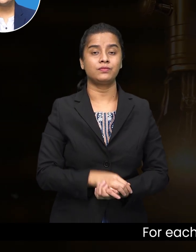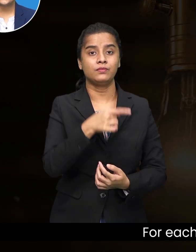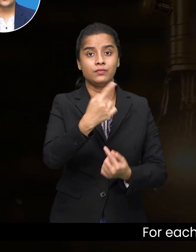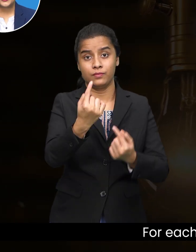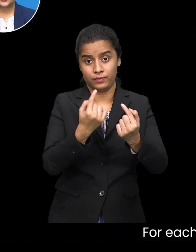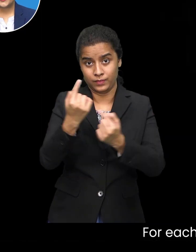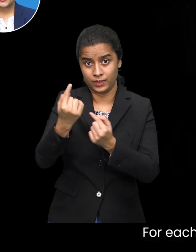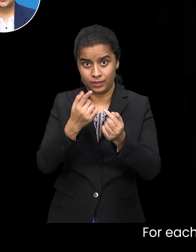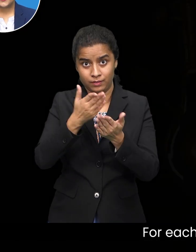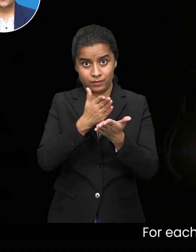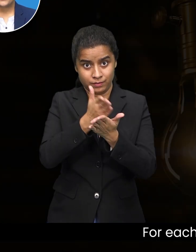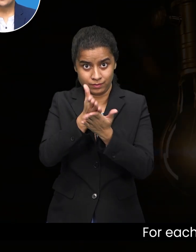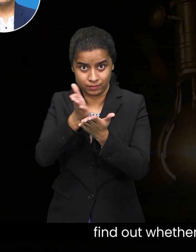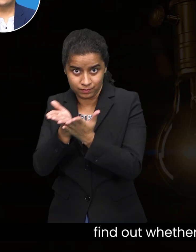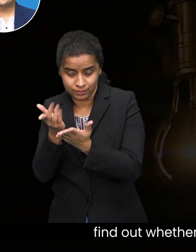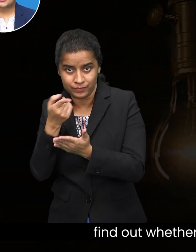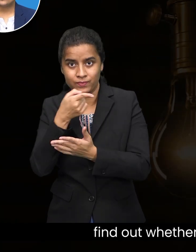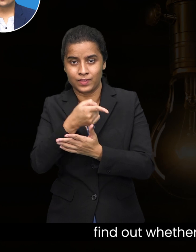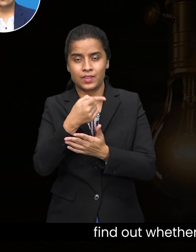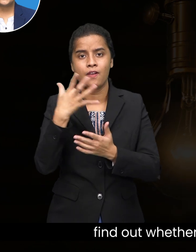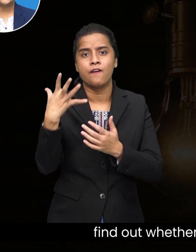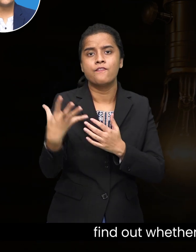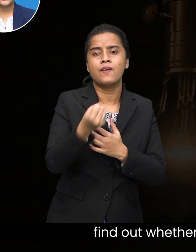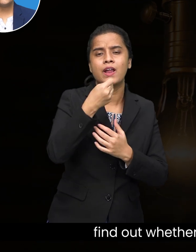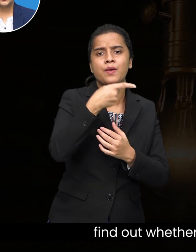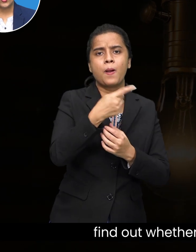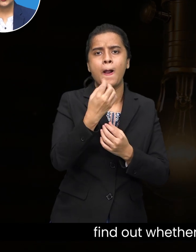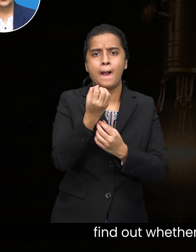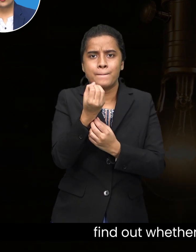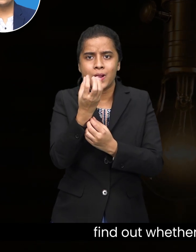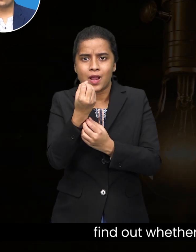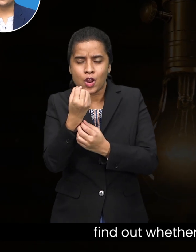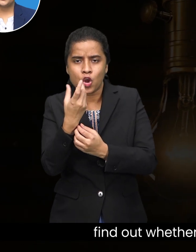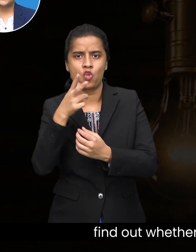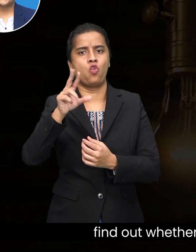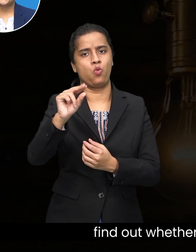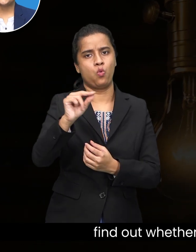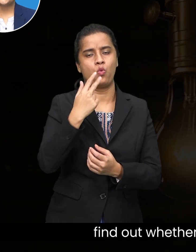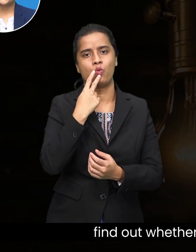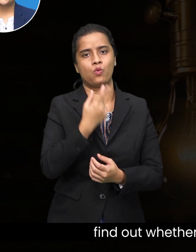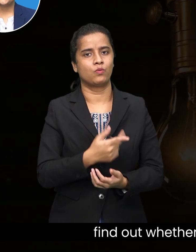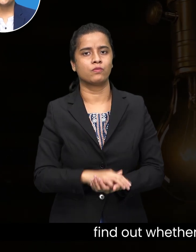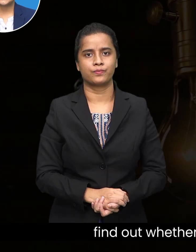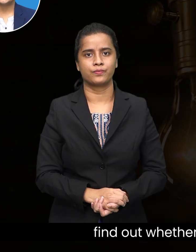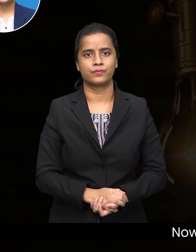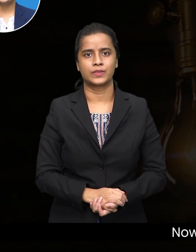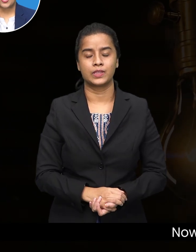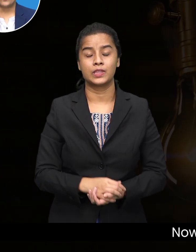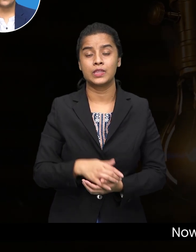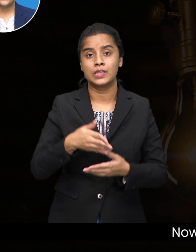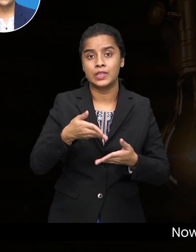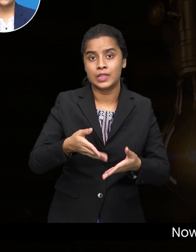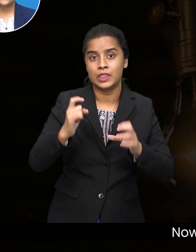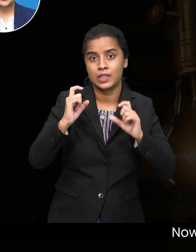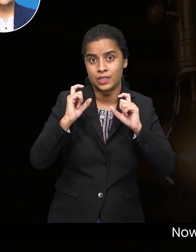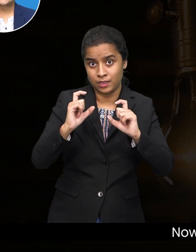For each arrangement, find out whether the bulb glows or not.